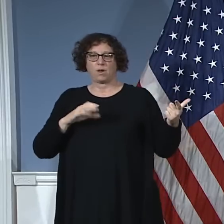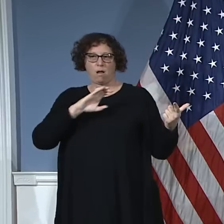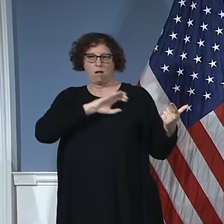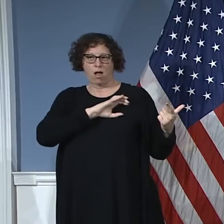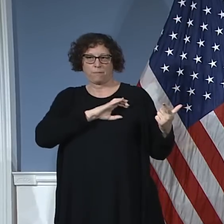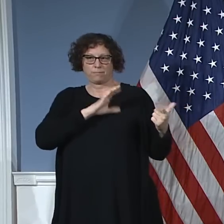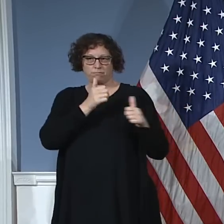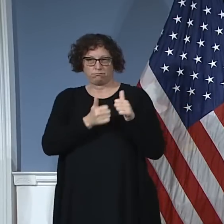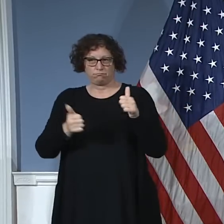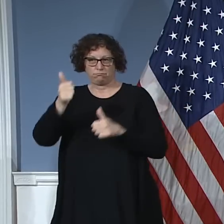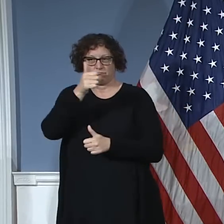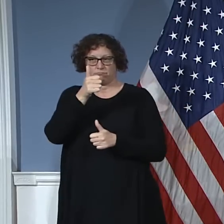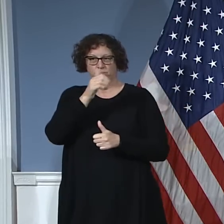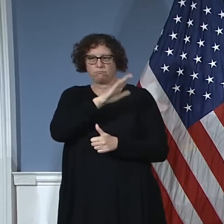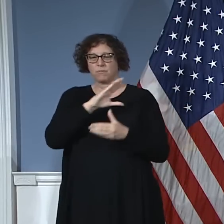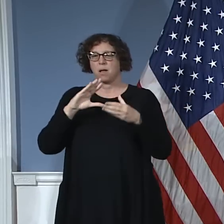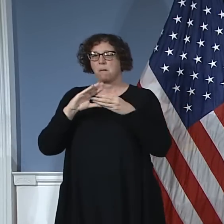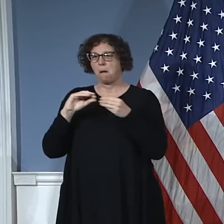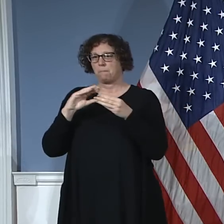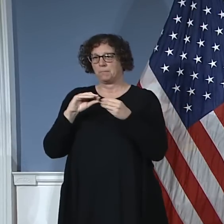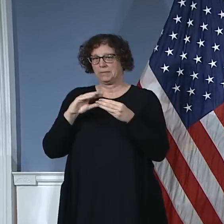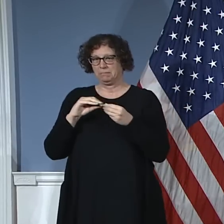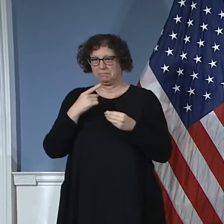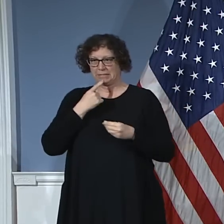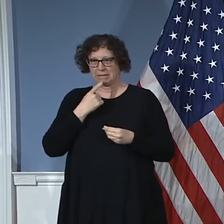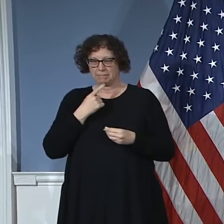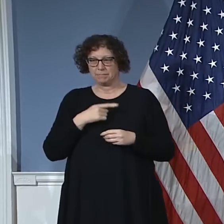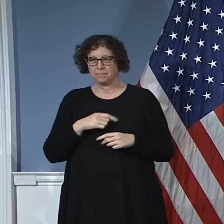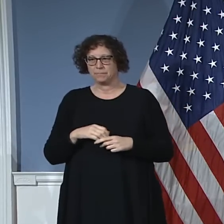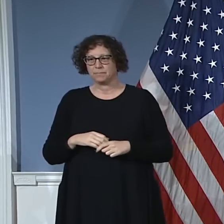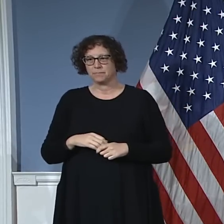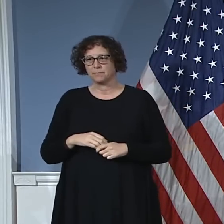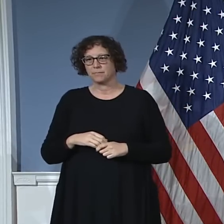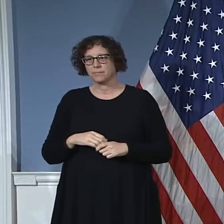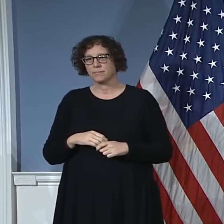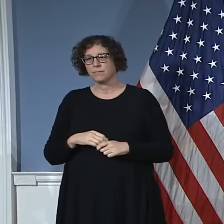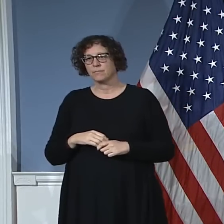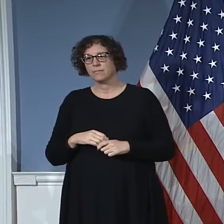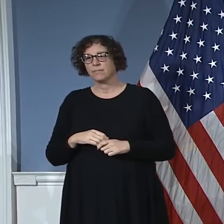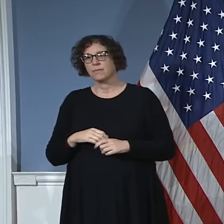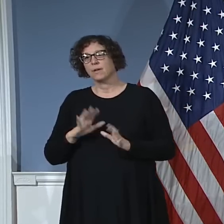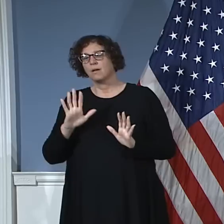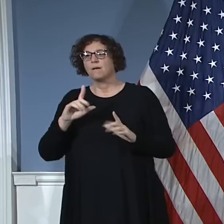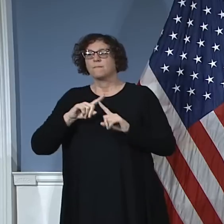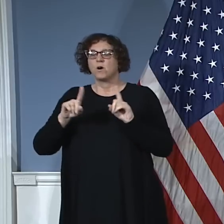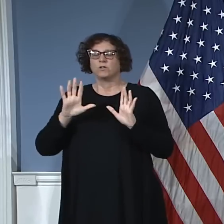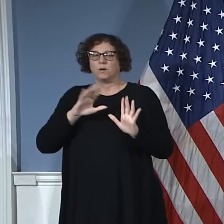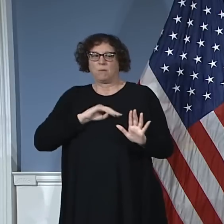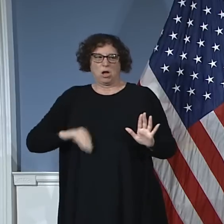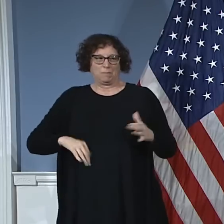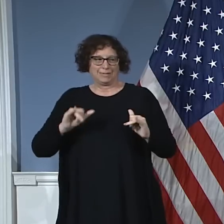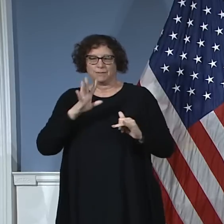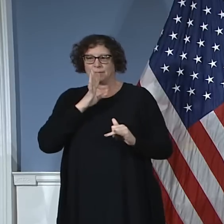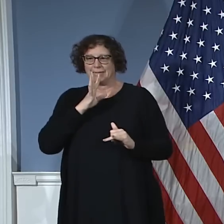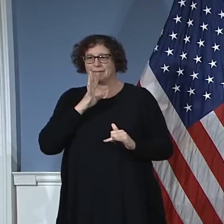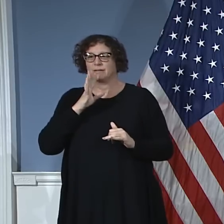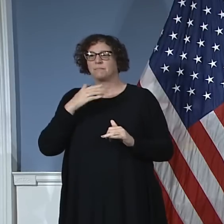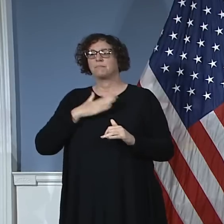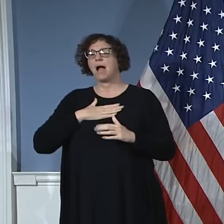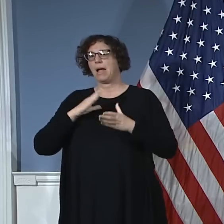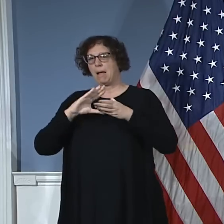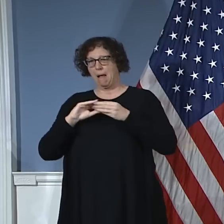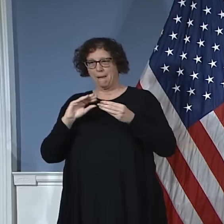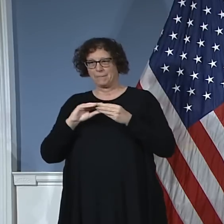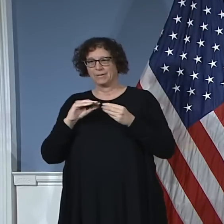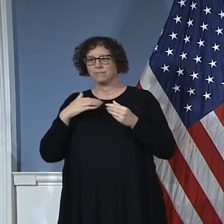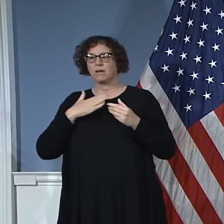How much time does it take to exercise? Folks who go for a jog in the morning know how long they go for a jog. People go for a bike